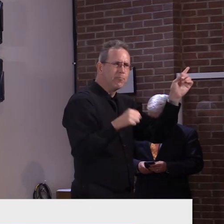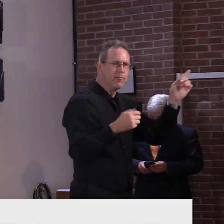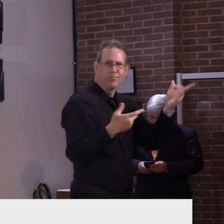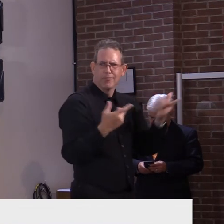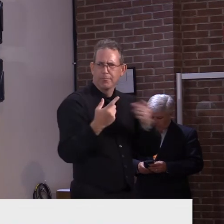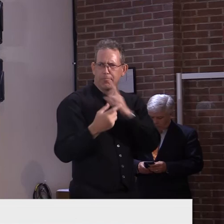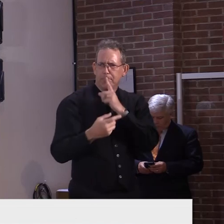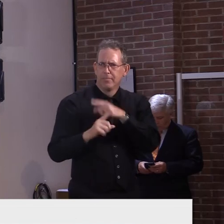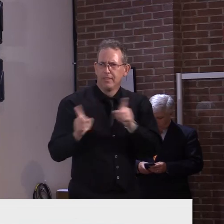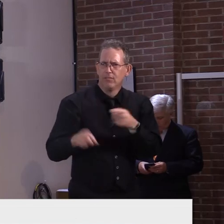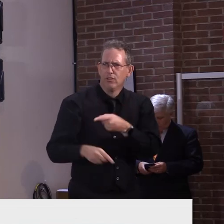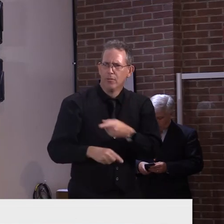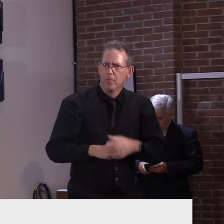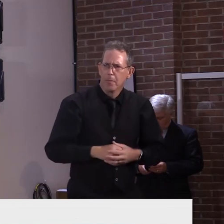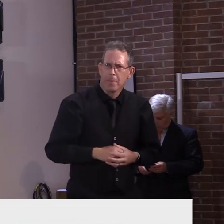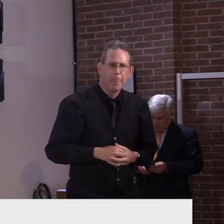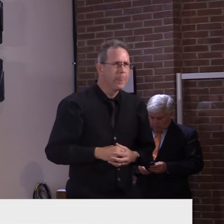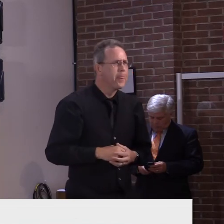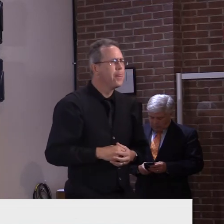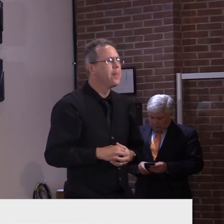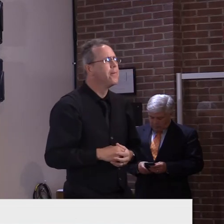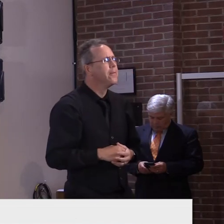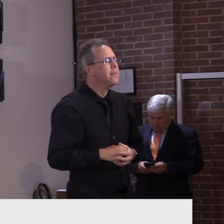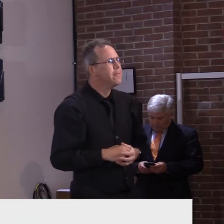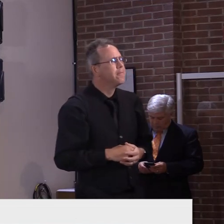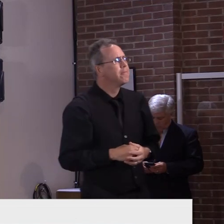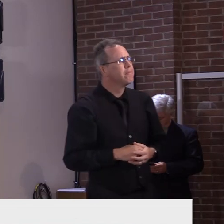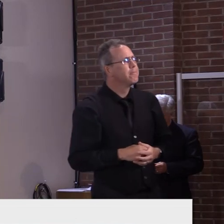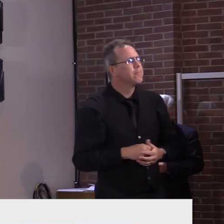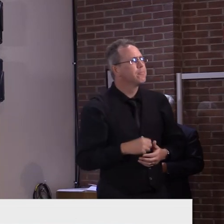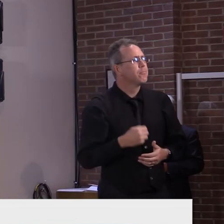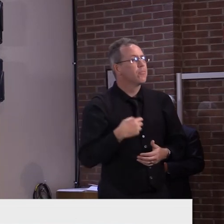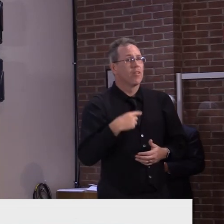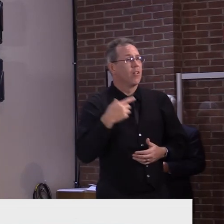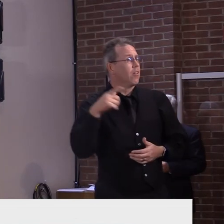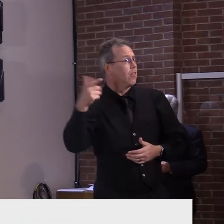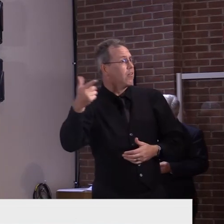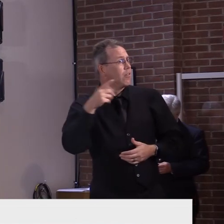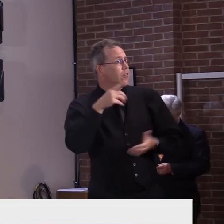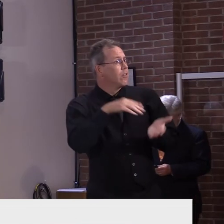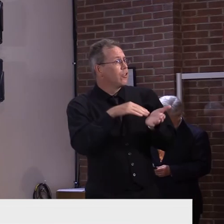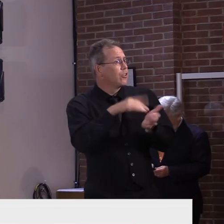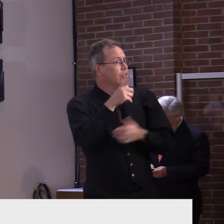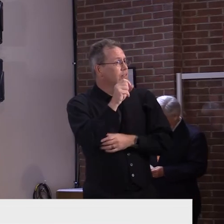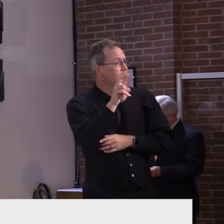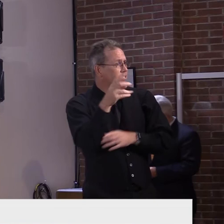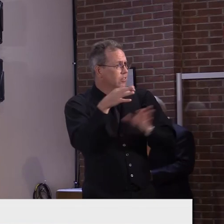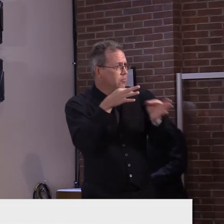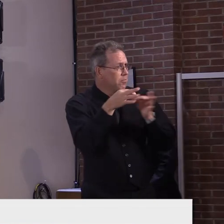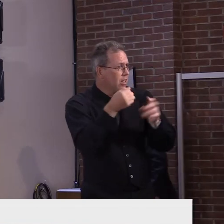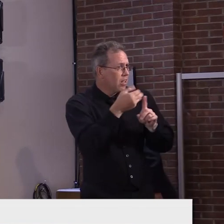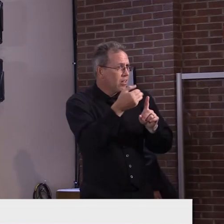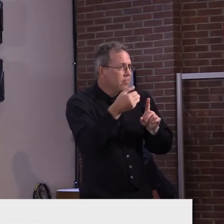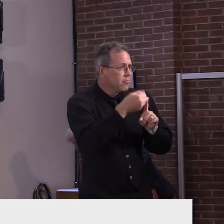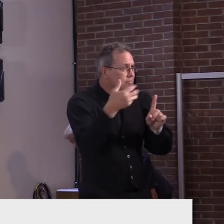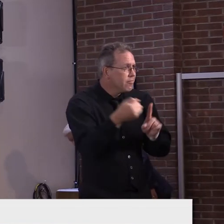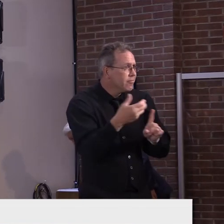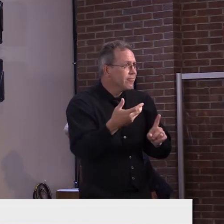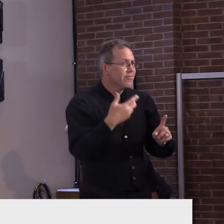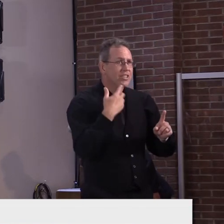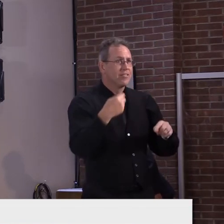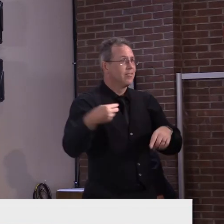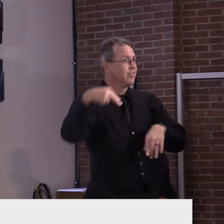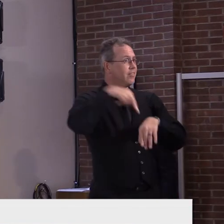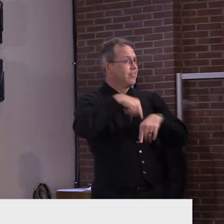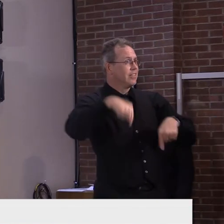is using, and I think Dr. Levine had talked about this earlier, using this platform, this auditorium as an